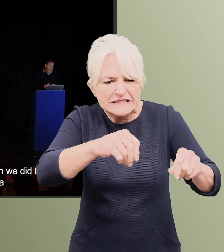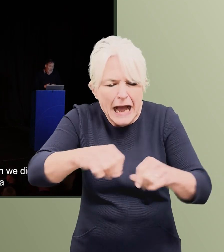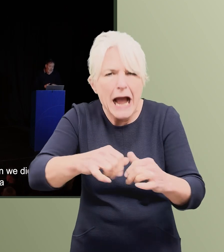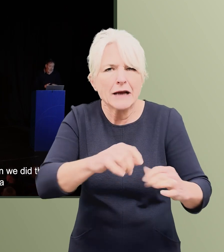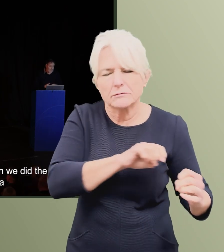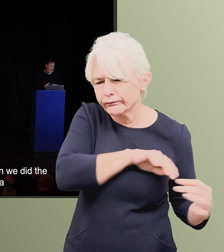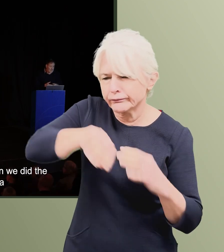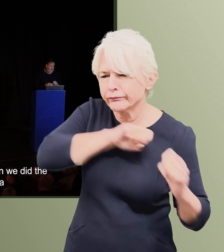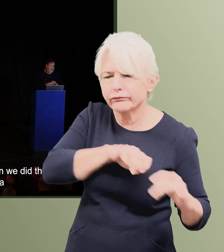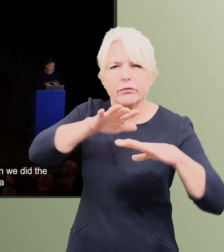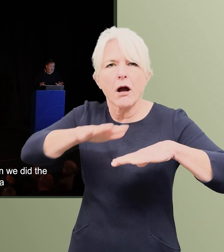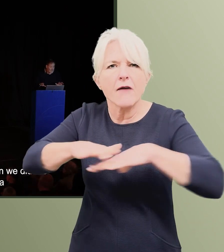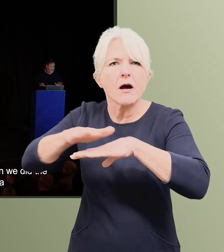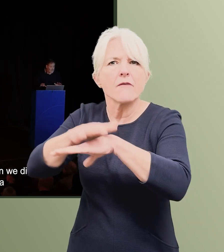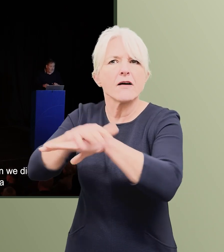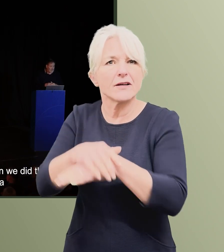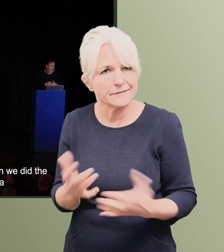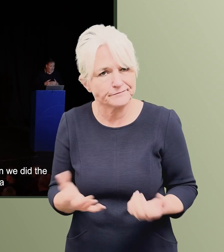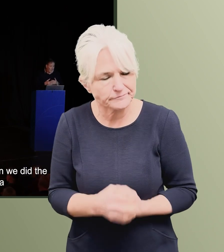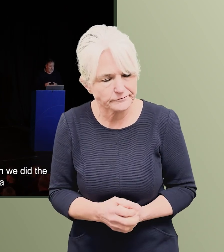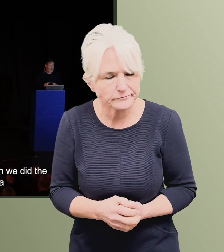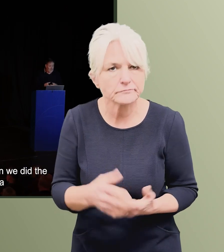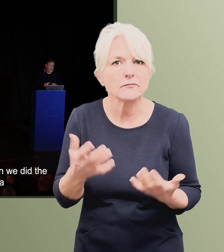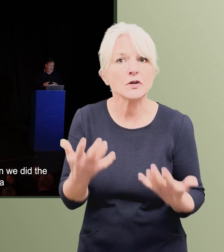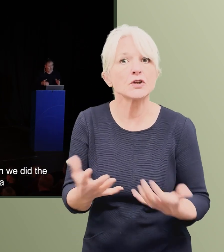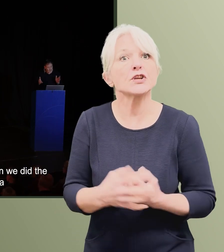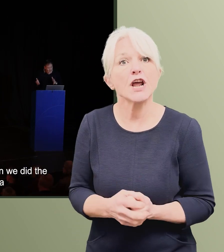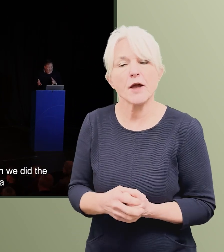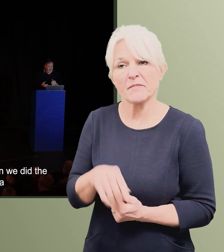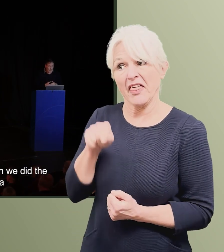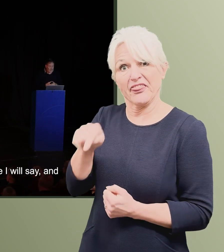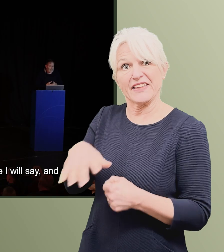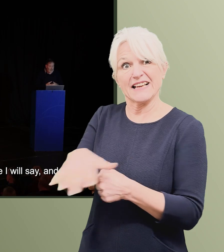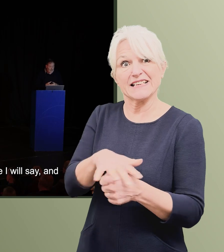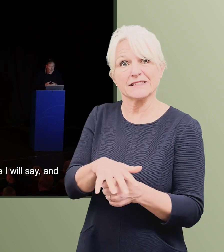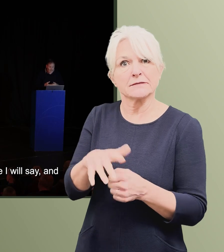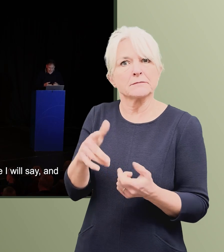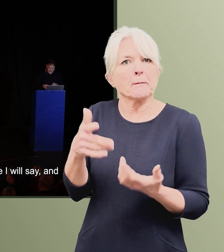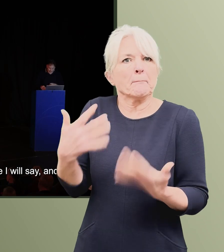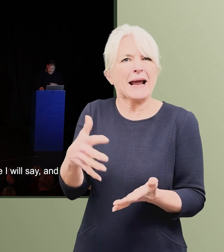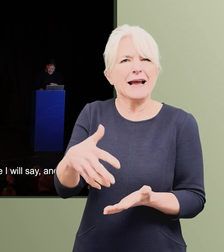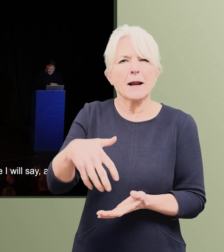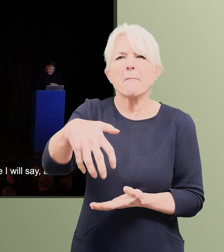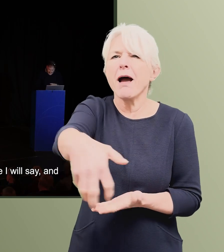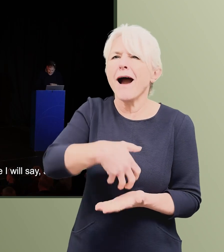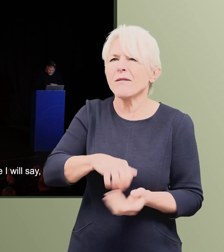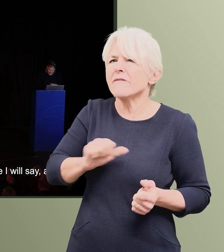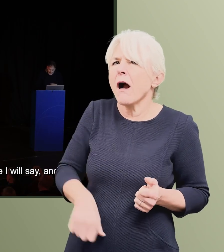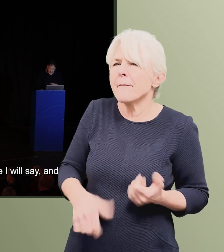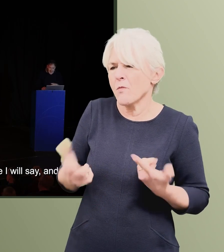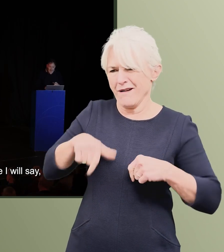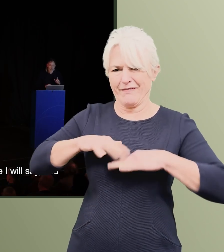well, it's very much a flat surface. But when we did the geophysics, which I'll show you in a minute, it was quite a surprise.